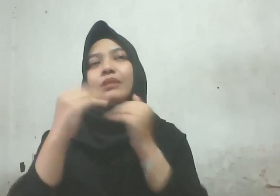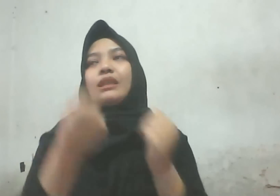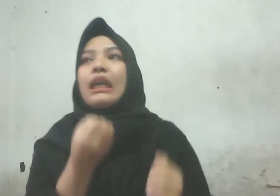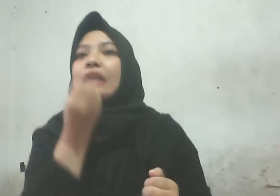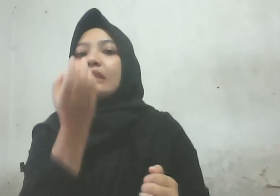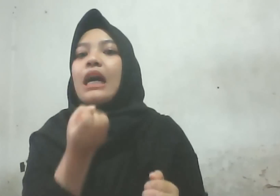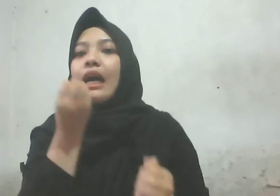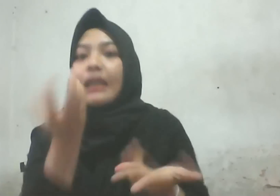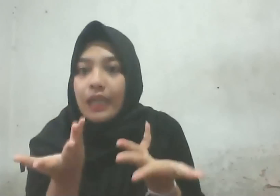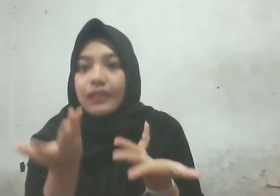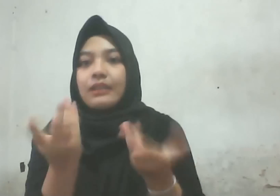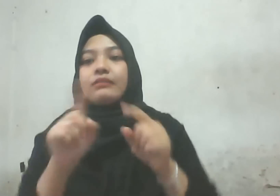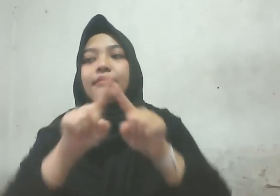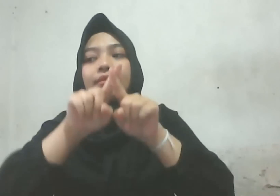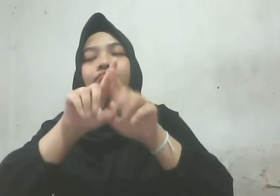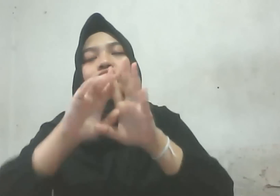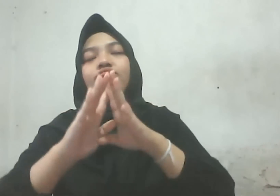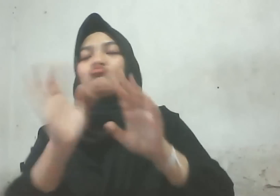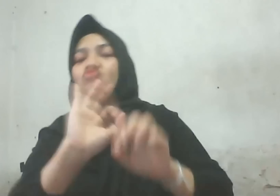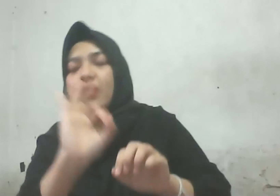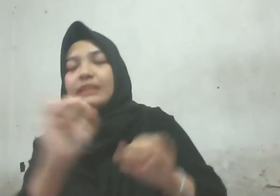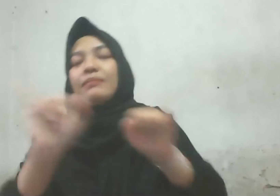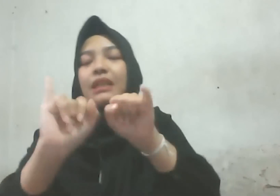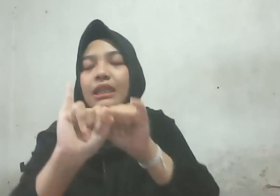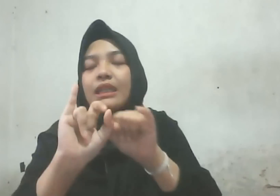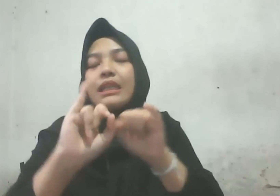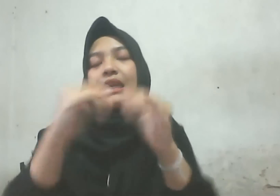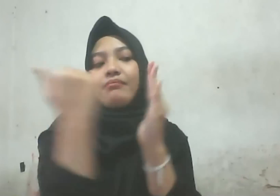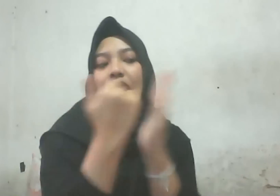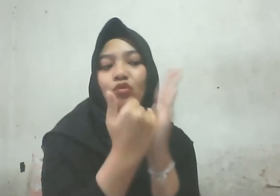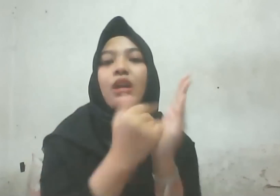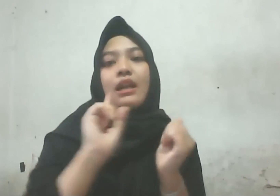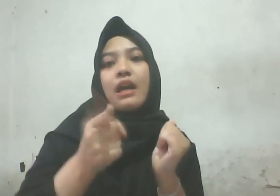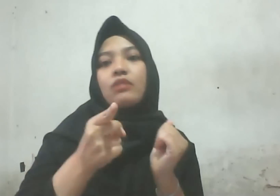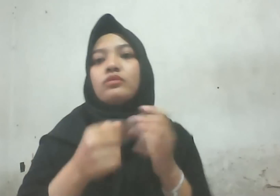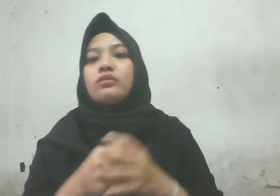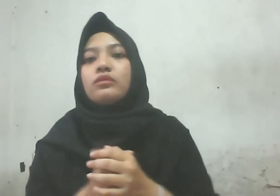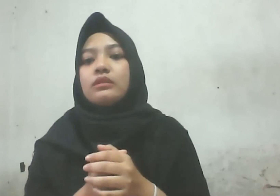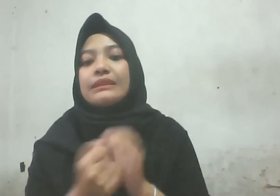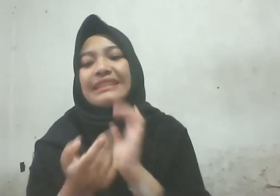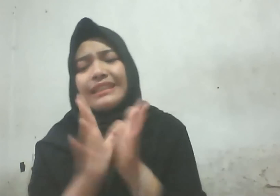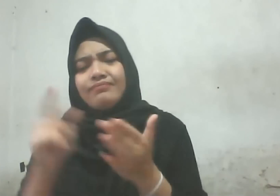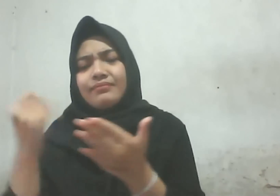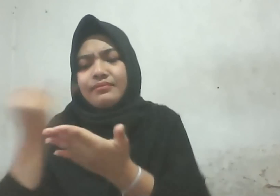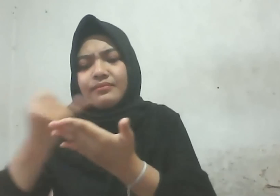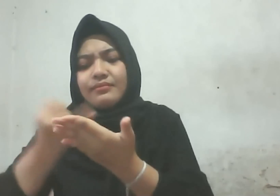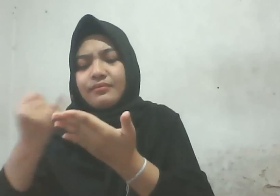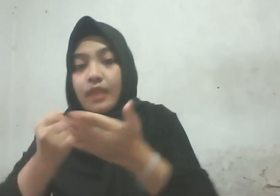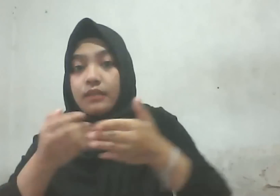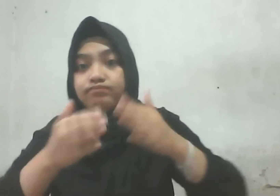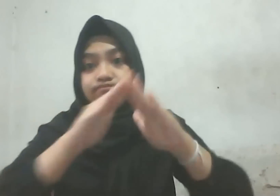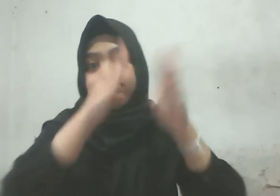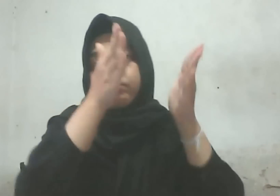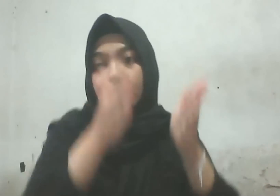an essential policy requirement. So the designers of buildings or